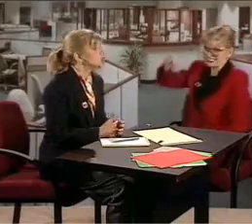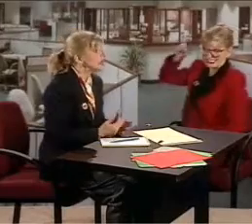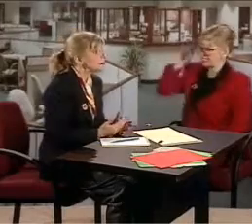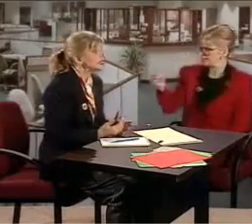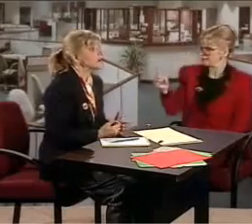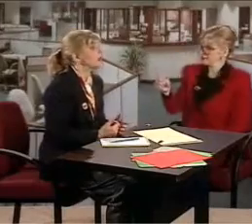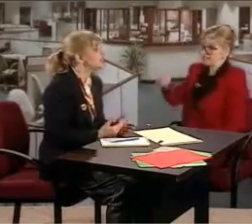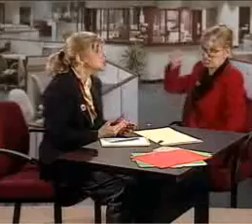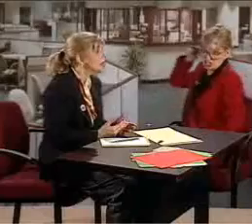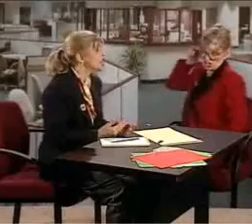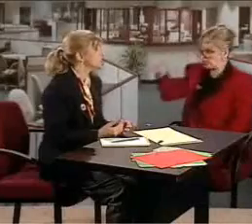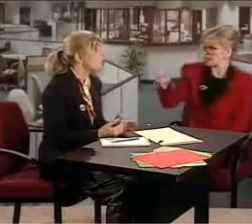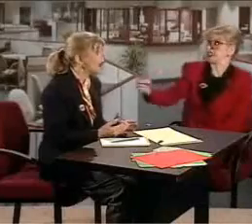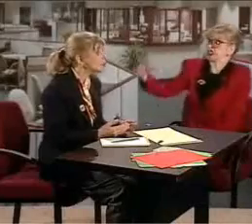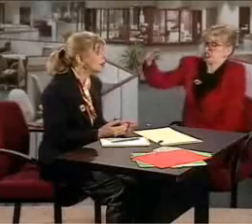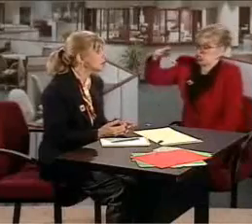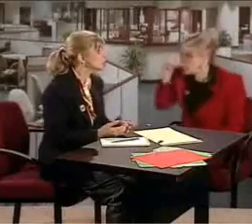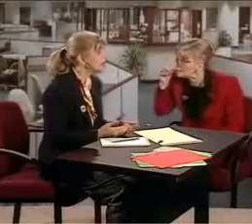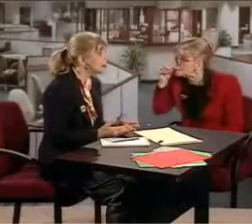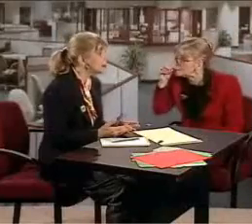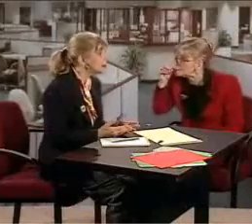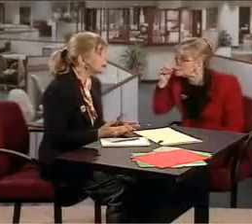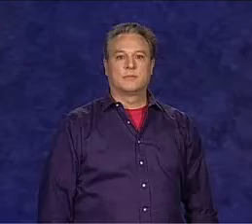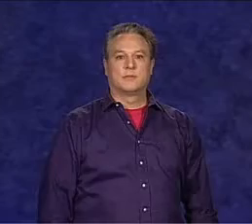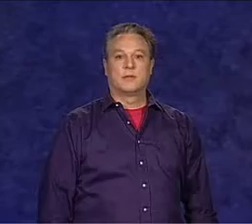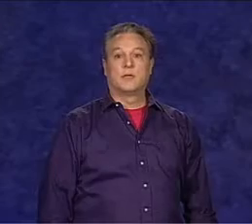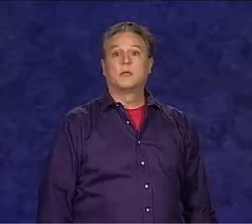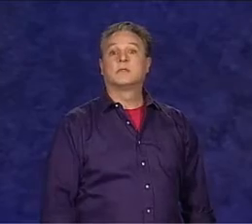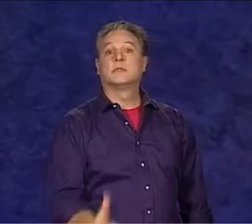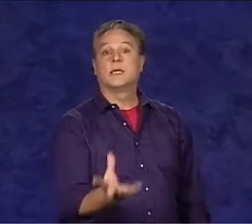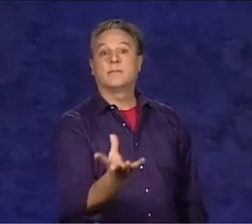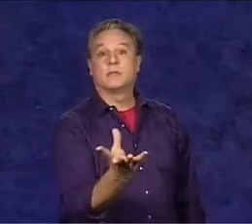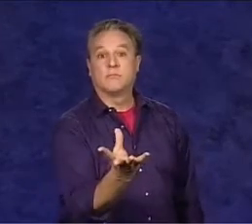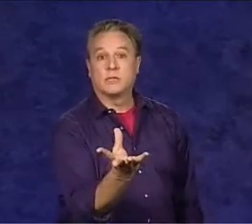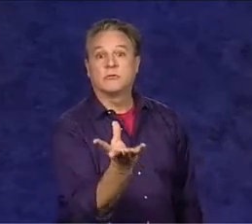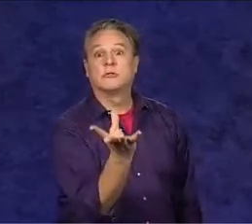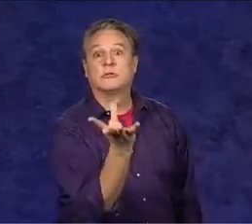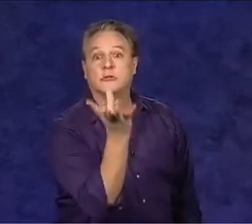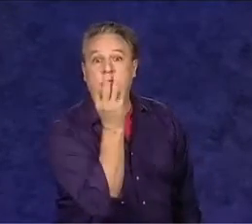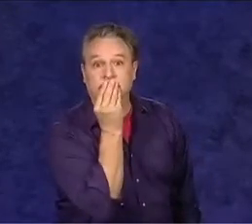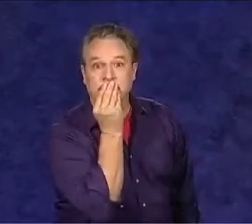Snap the mouth shut.